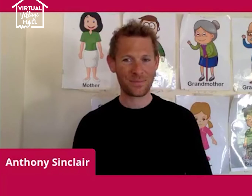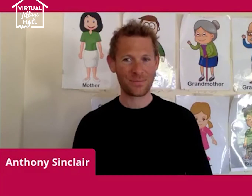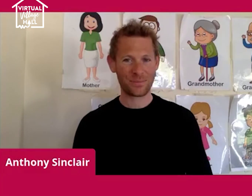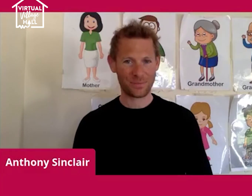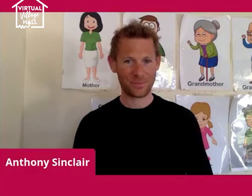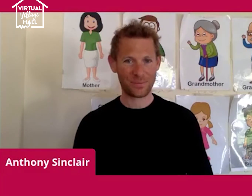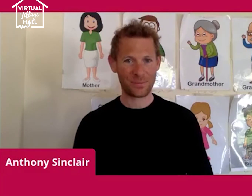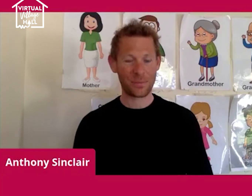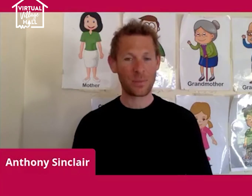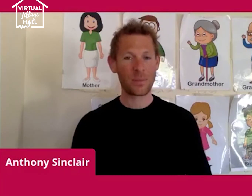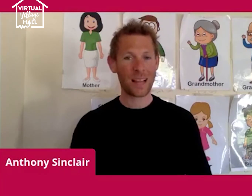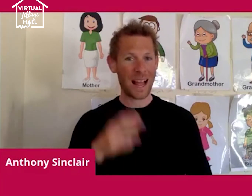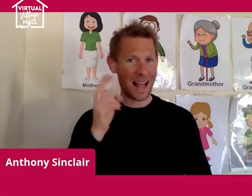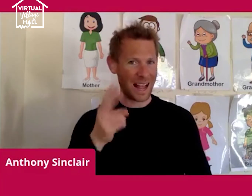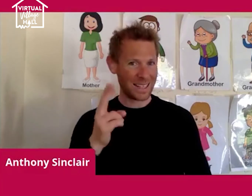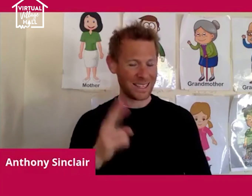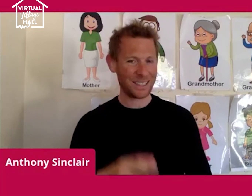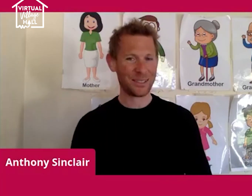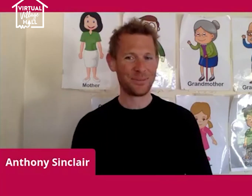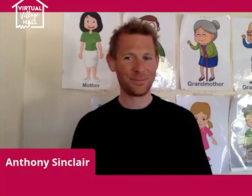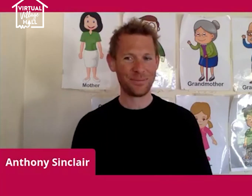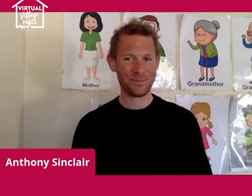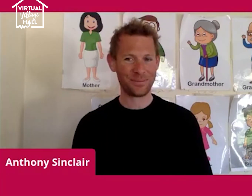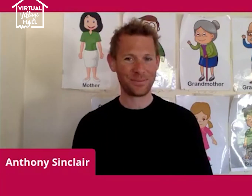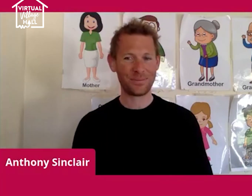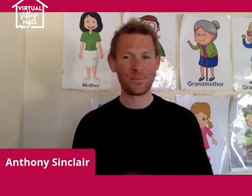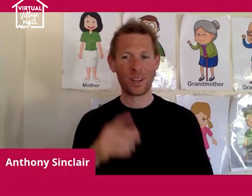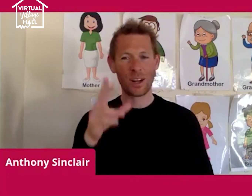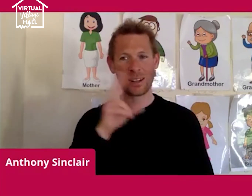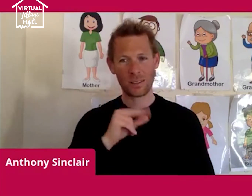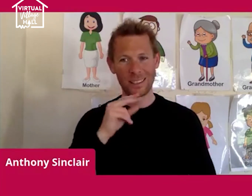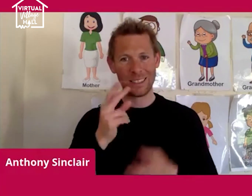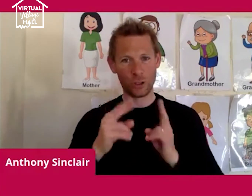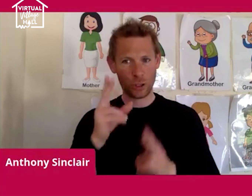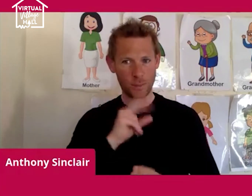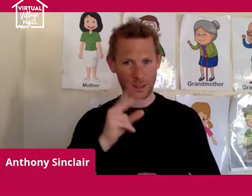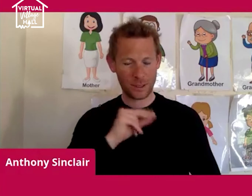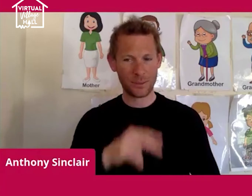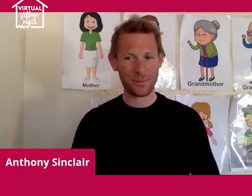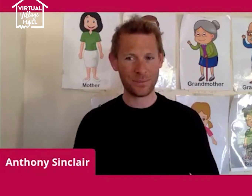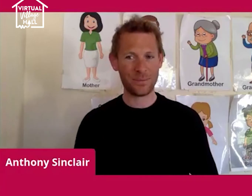I'll do it again.